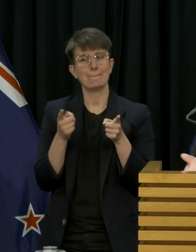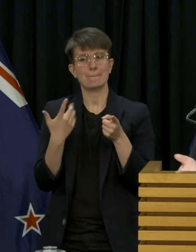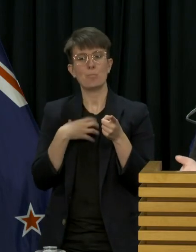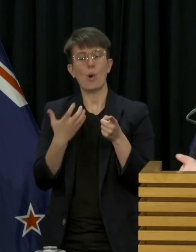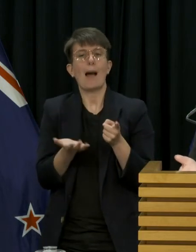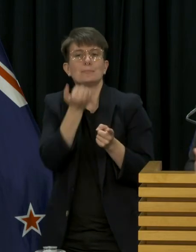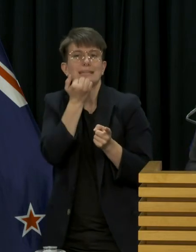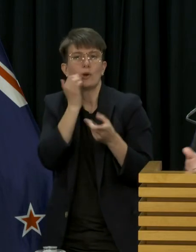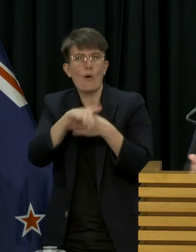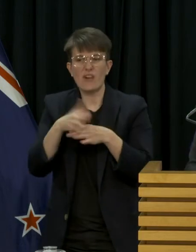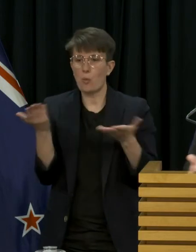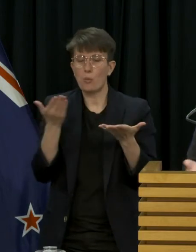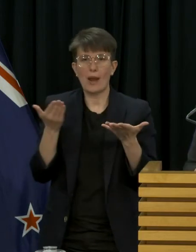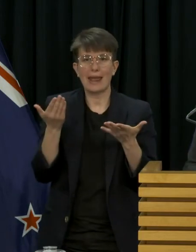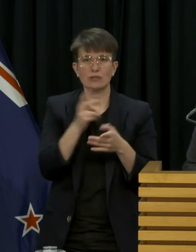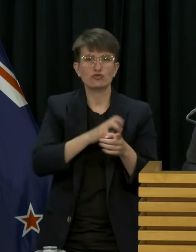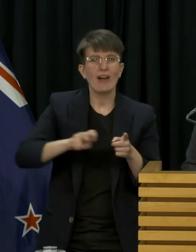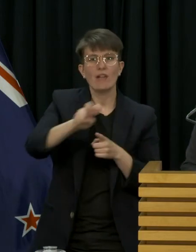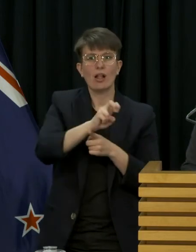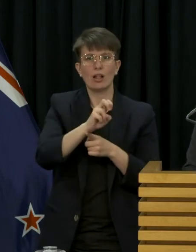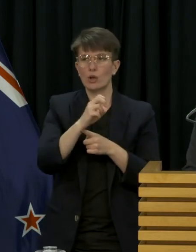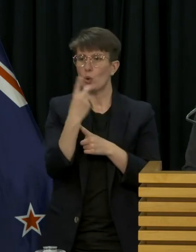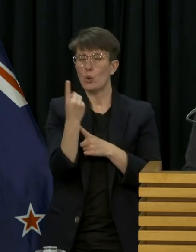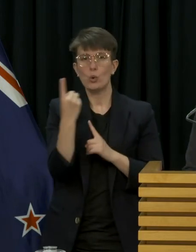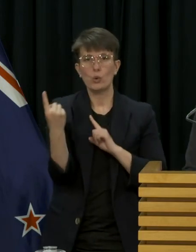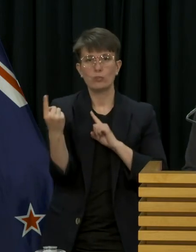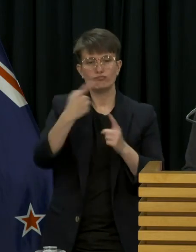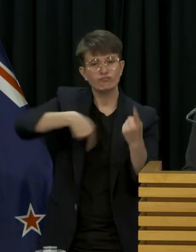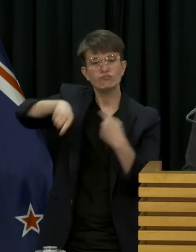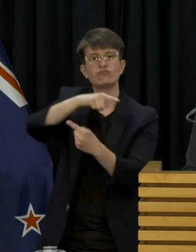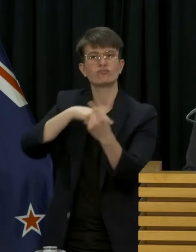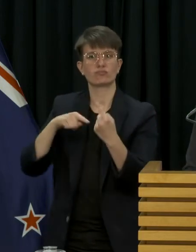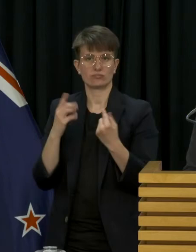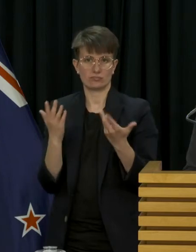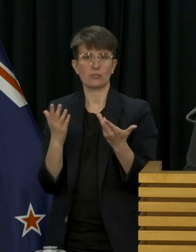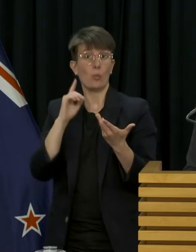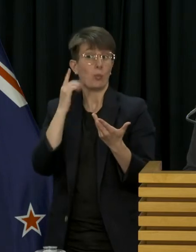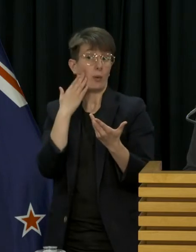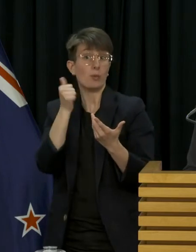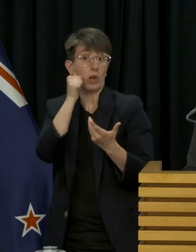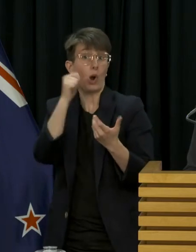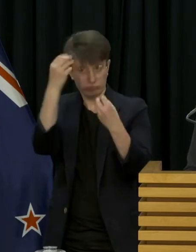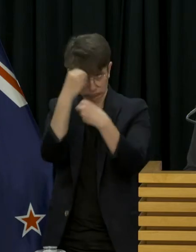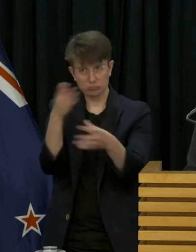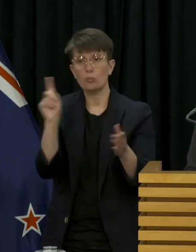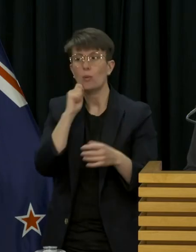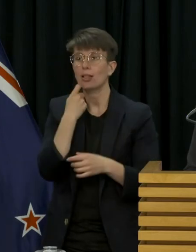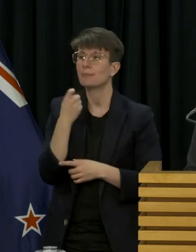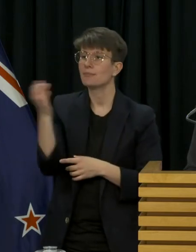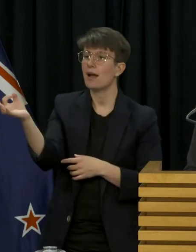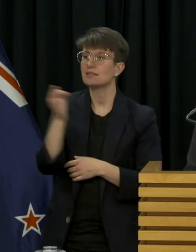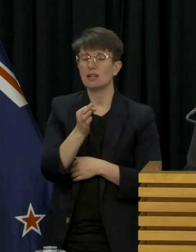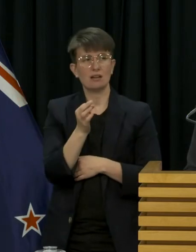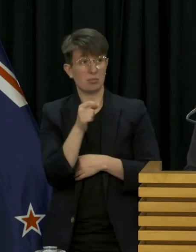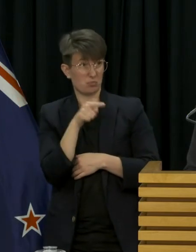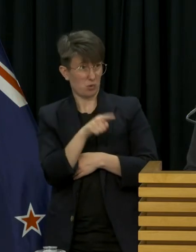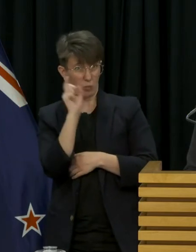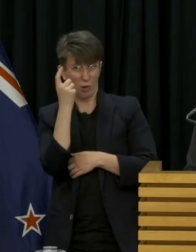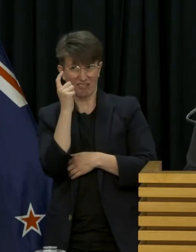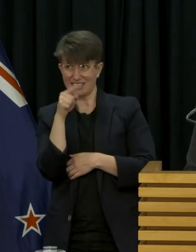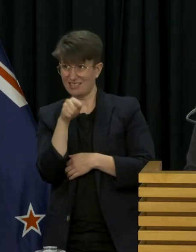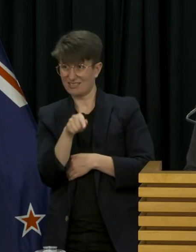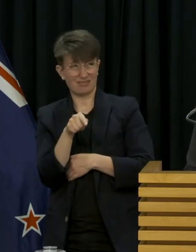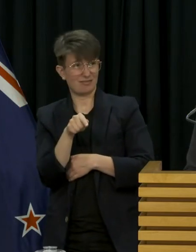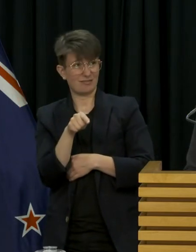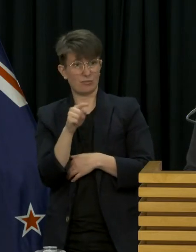that suggests where it may have happened, we will let people know that. Concerned that there might be more cases though? That more,